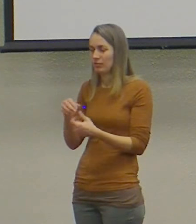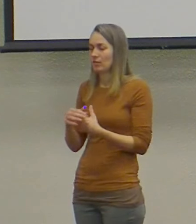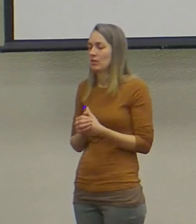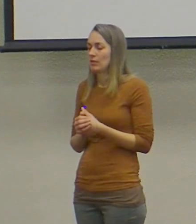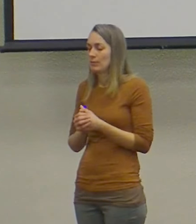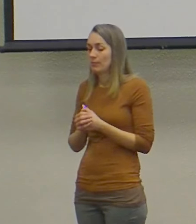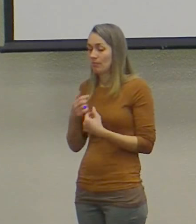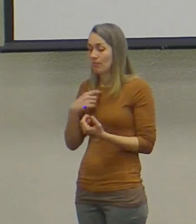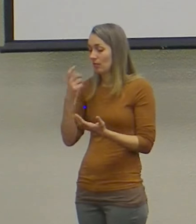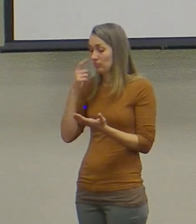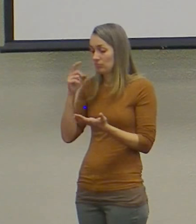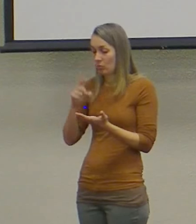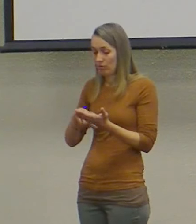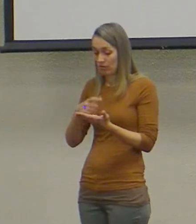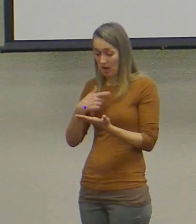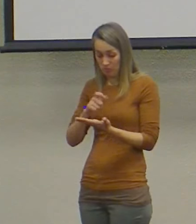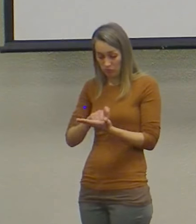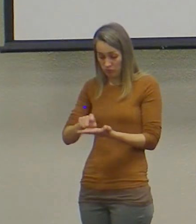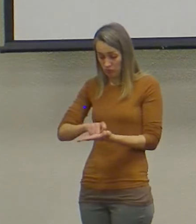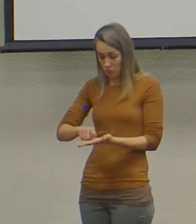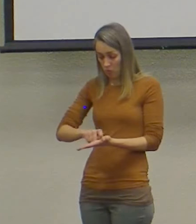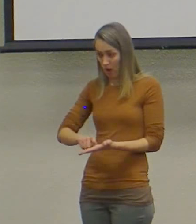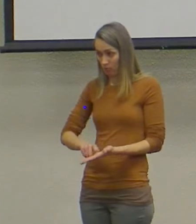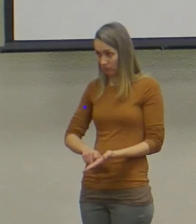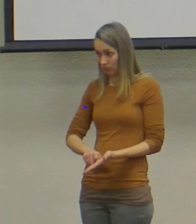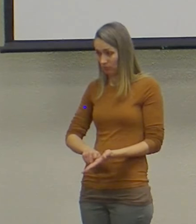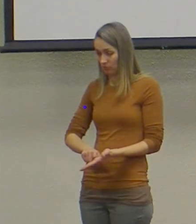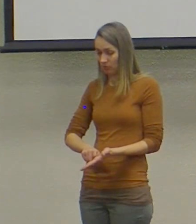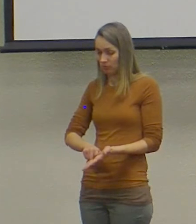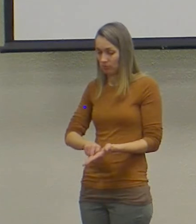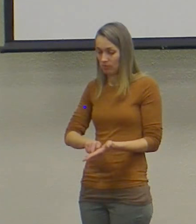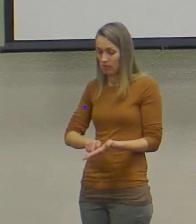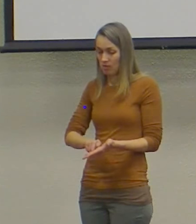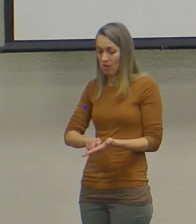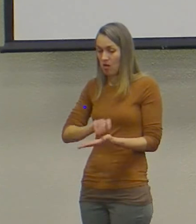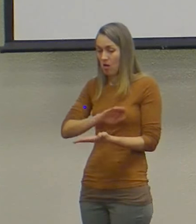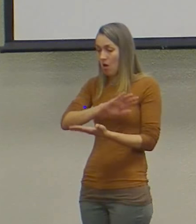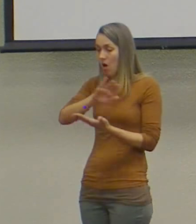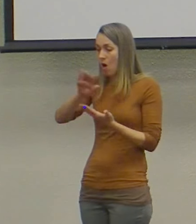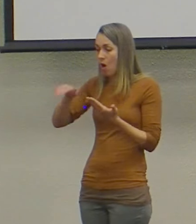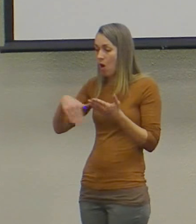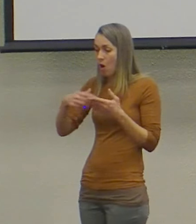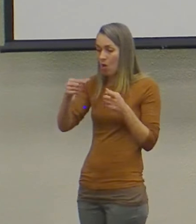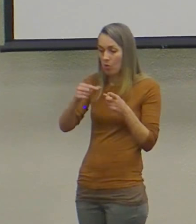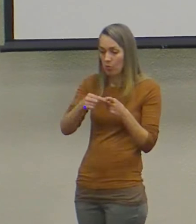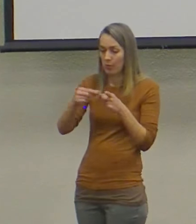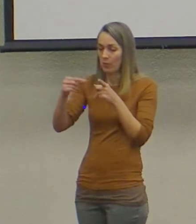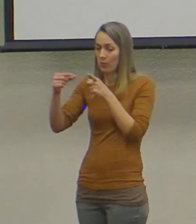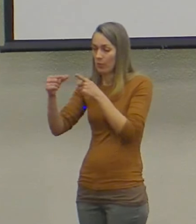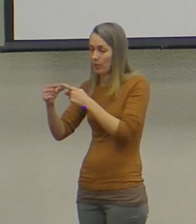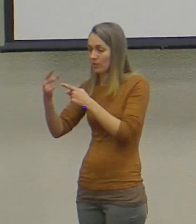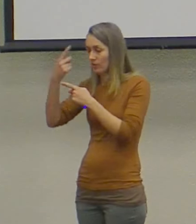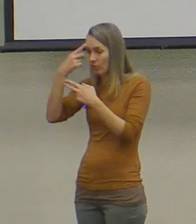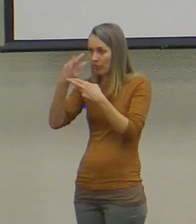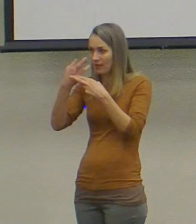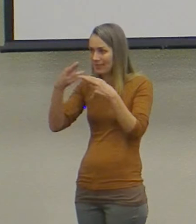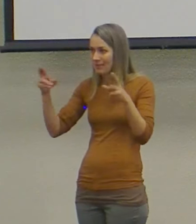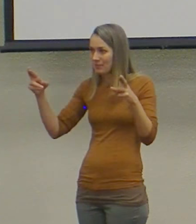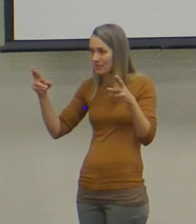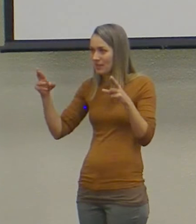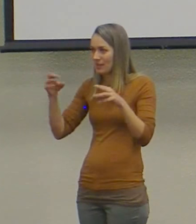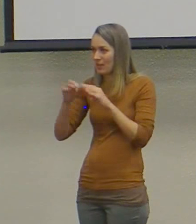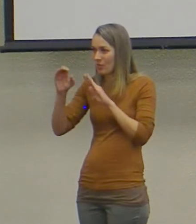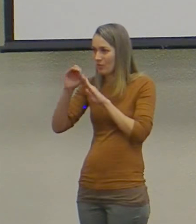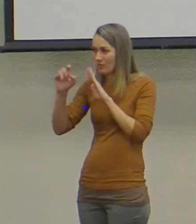But what I noticed and I wrote down, and I want you to hear, is that all the words for redemption in the Old Testament find